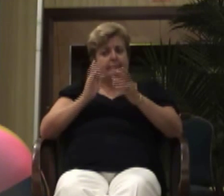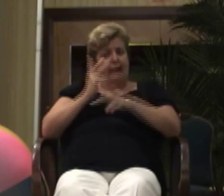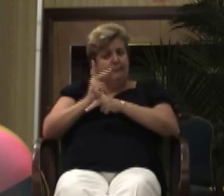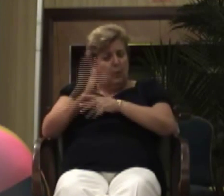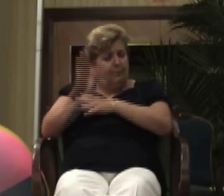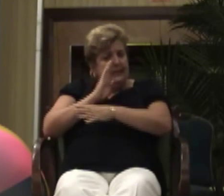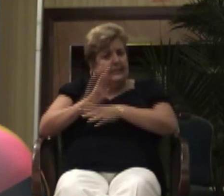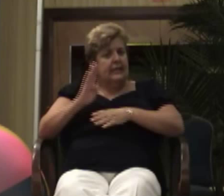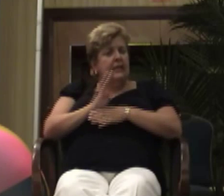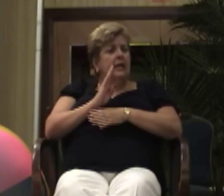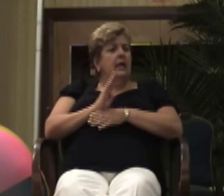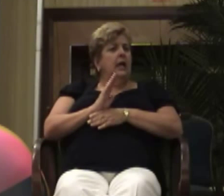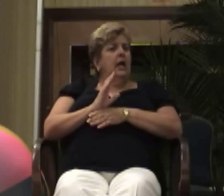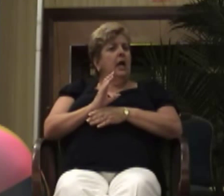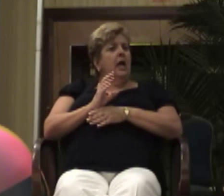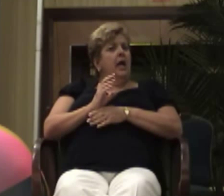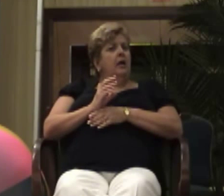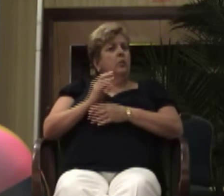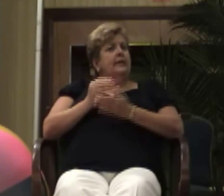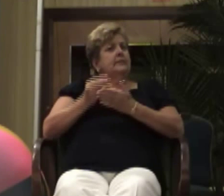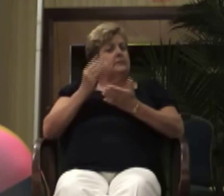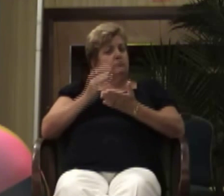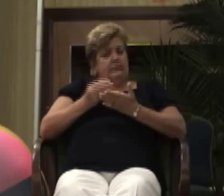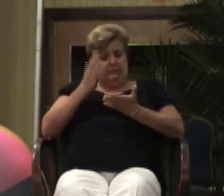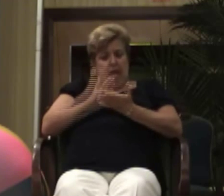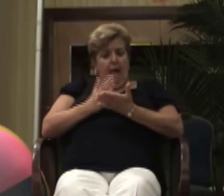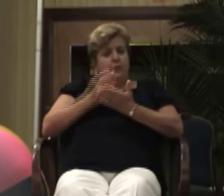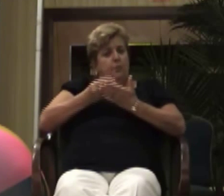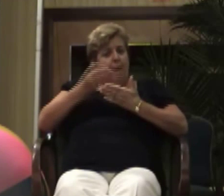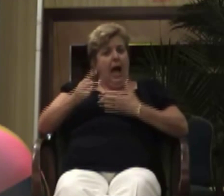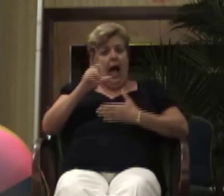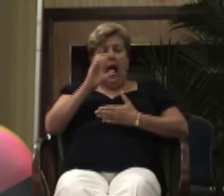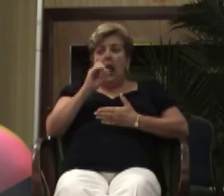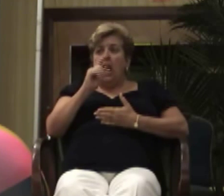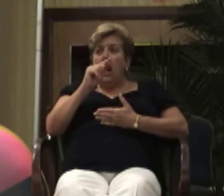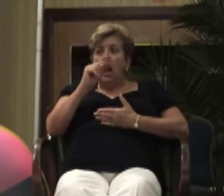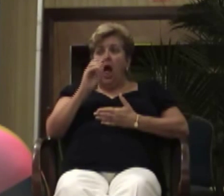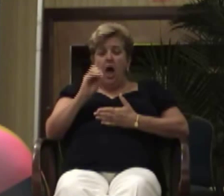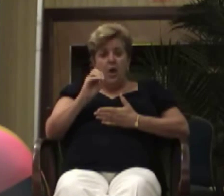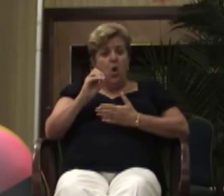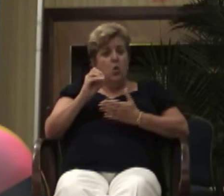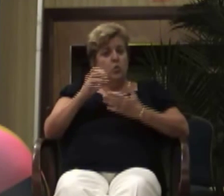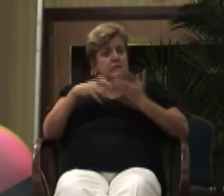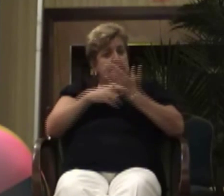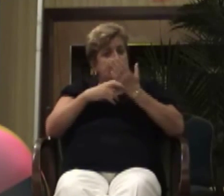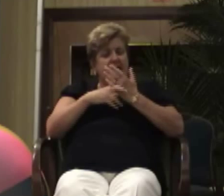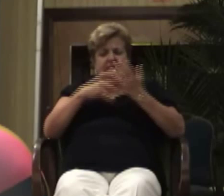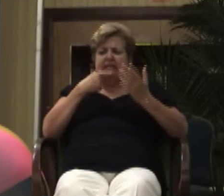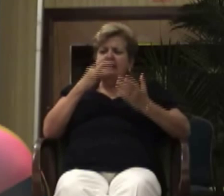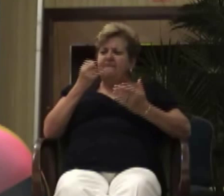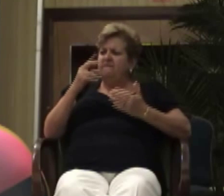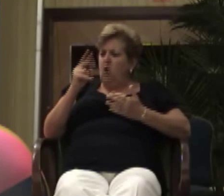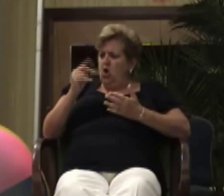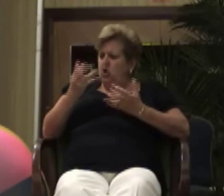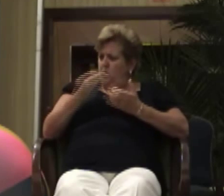So we stopped to get lotto tickets. And I said, Fern, come on, you want to get a... No, I don't. I don't